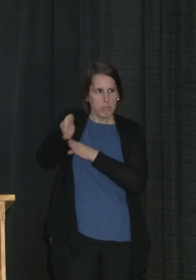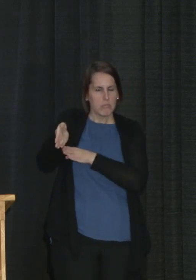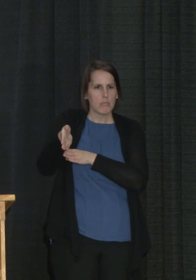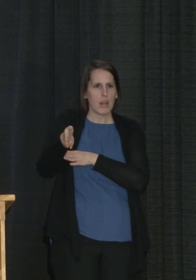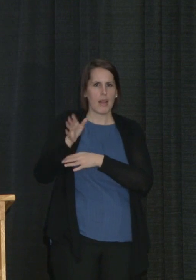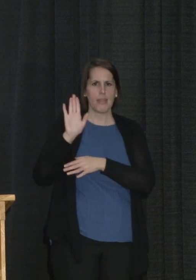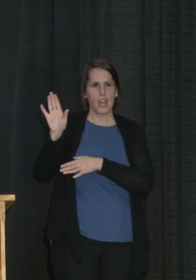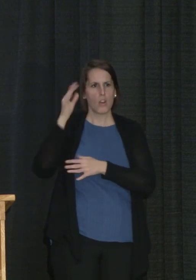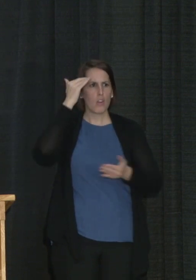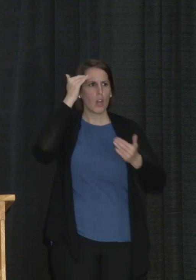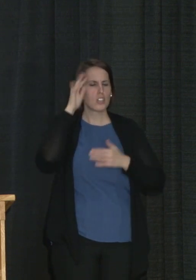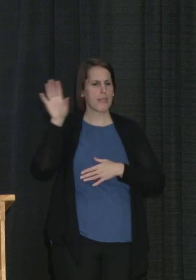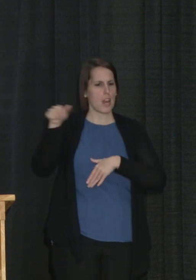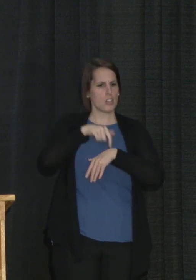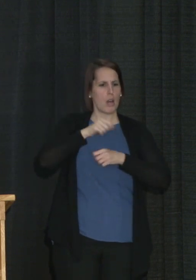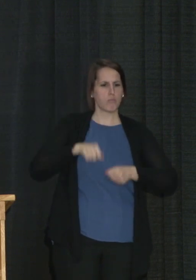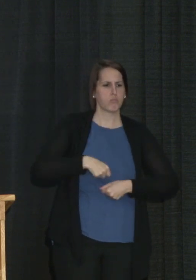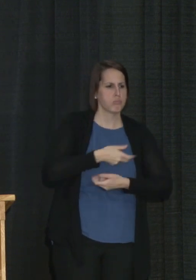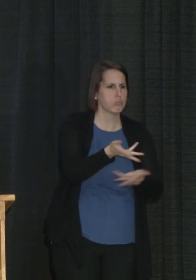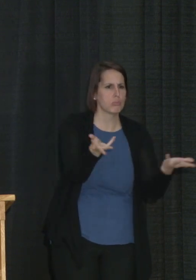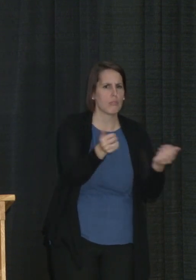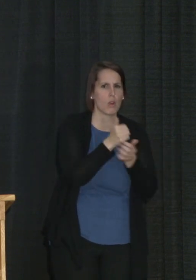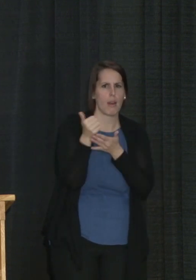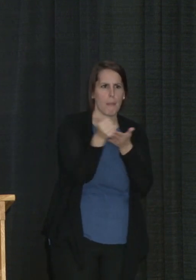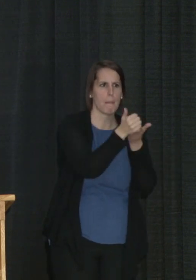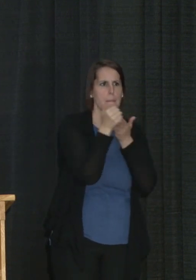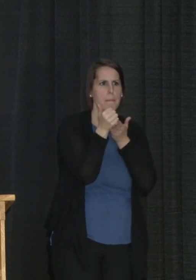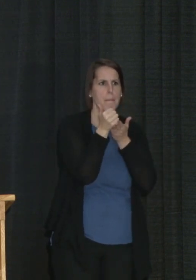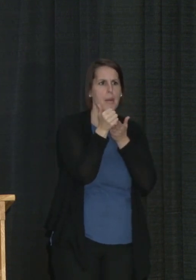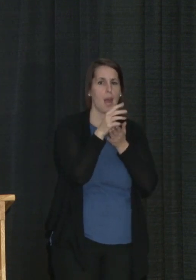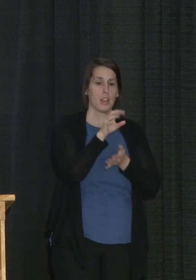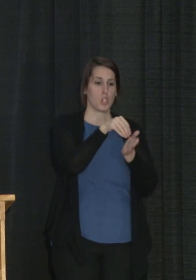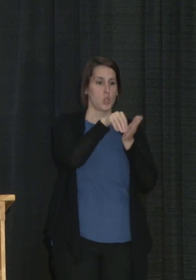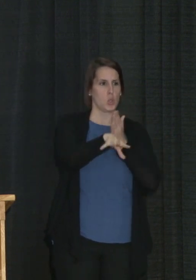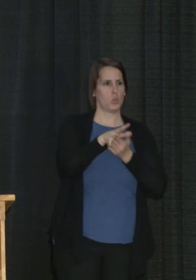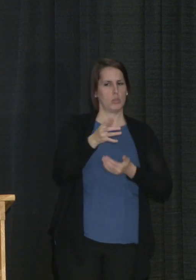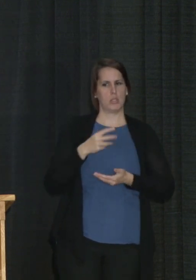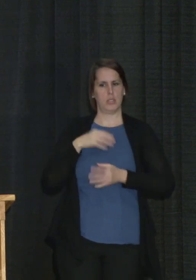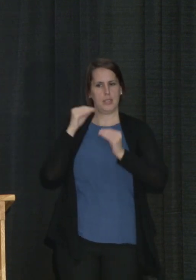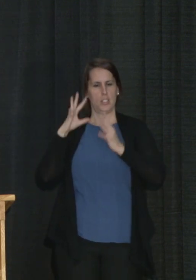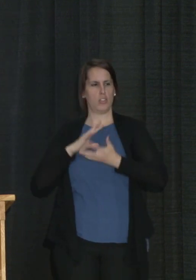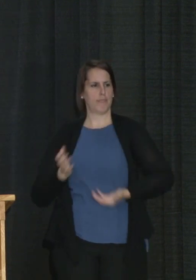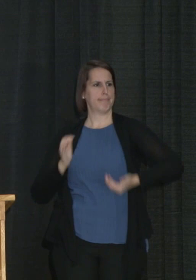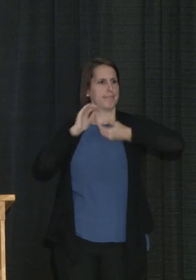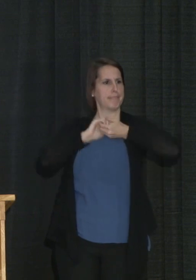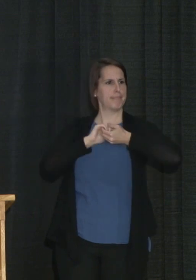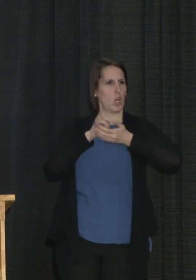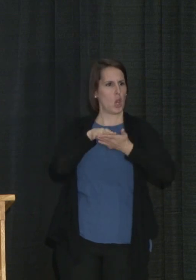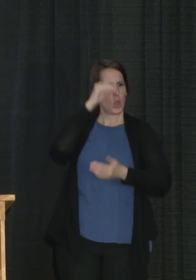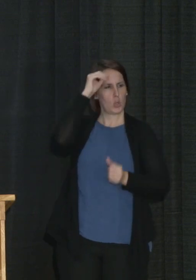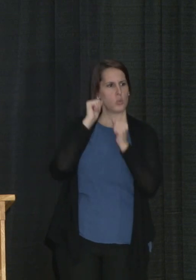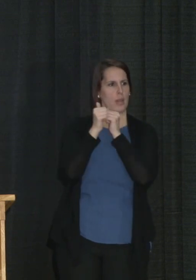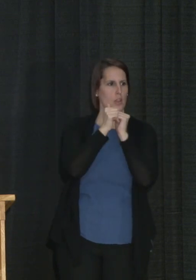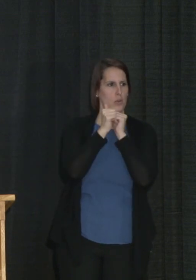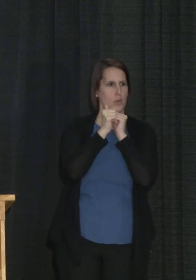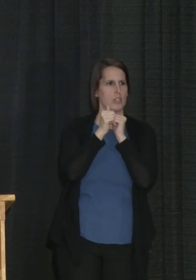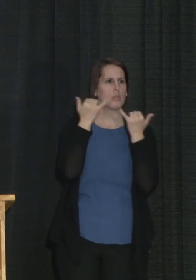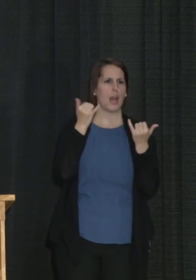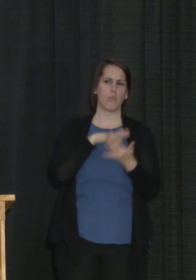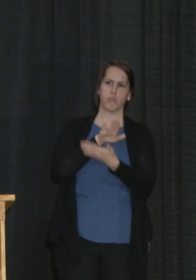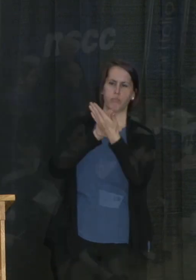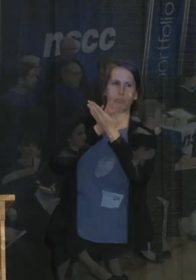and their time, and they view our students as full partners in learning. Let's take a moment to thank these extraordinary